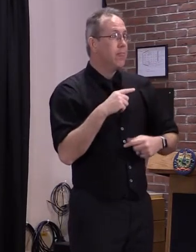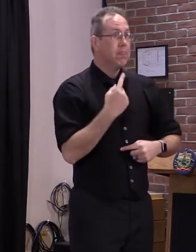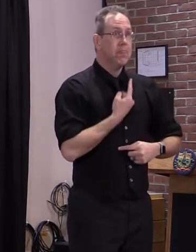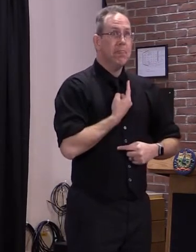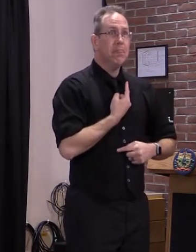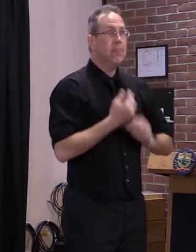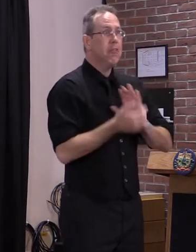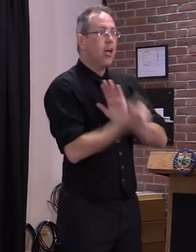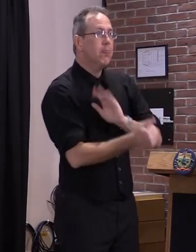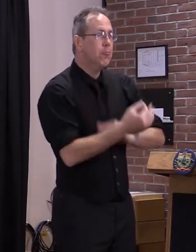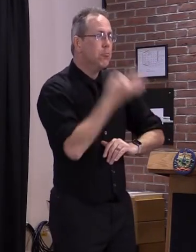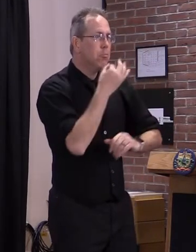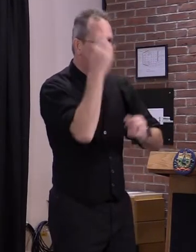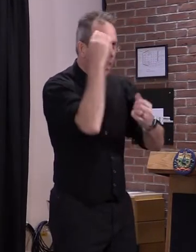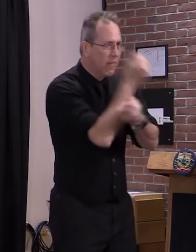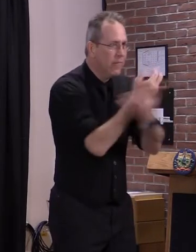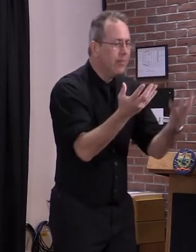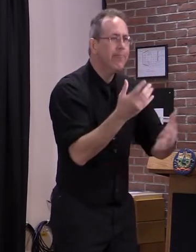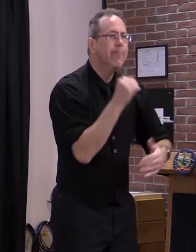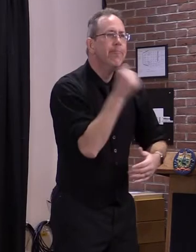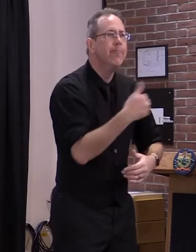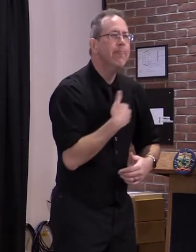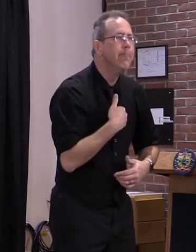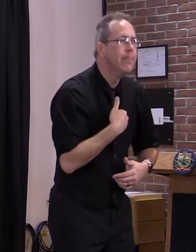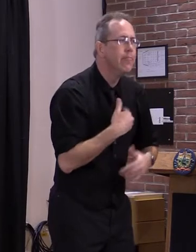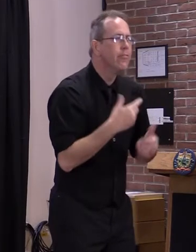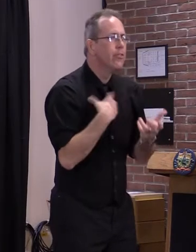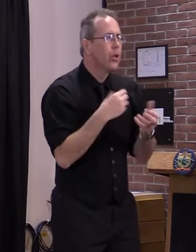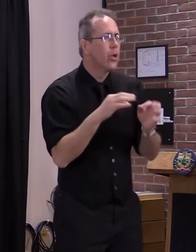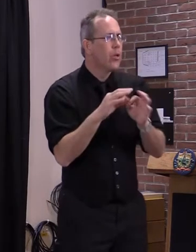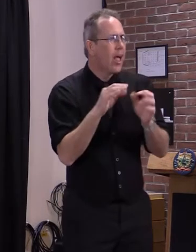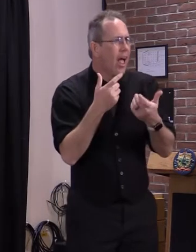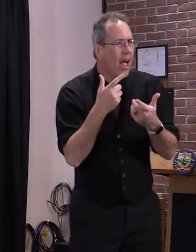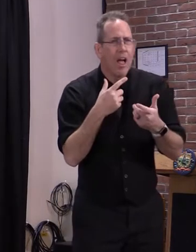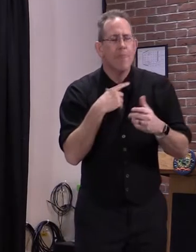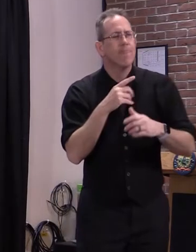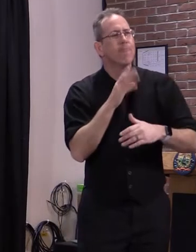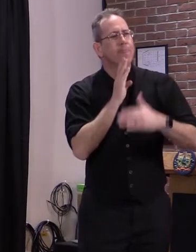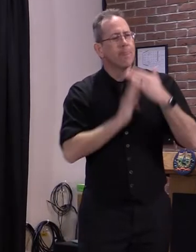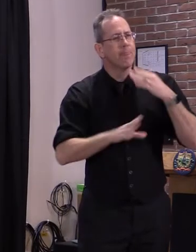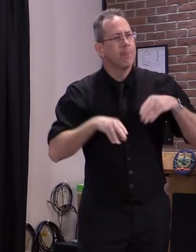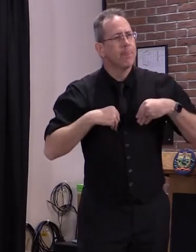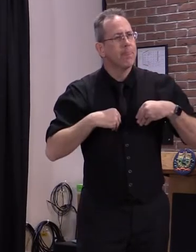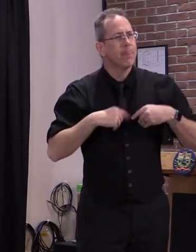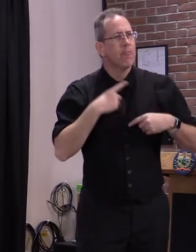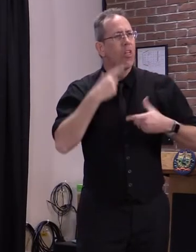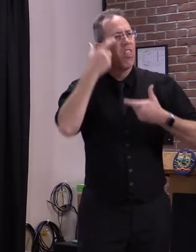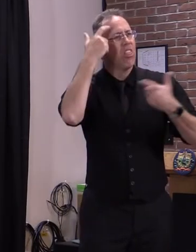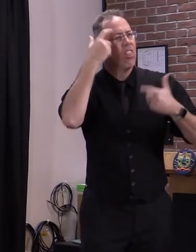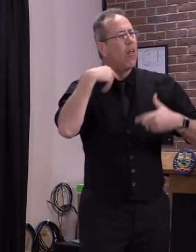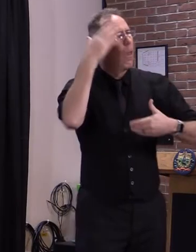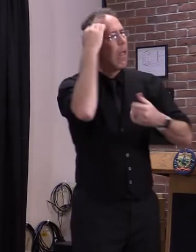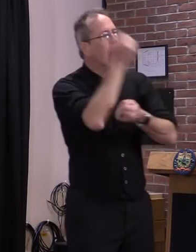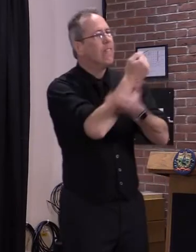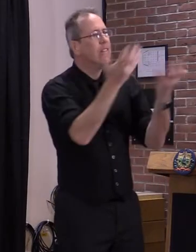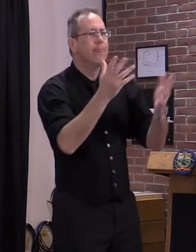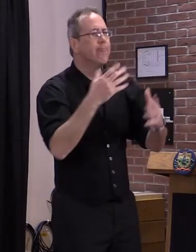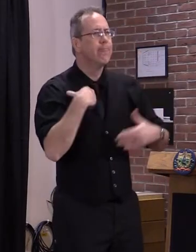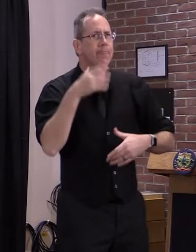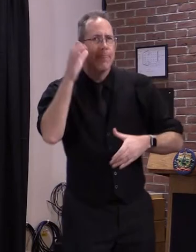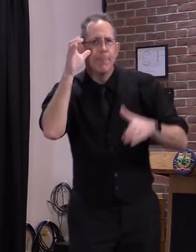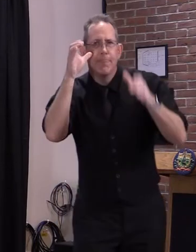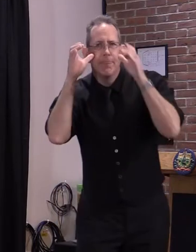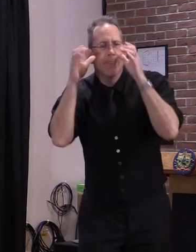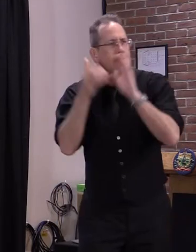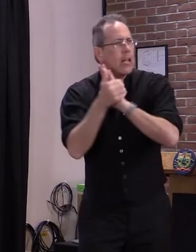from others. We were able to watch other states. Some of them were experiencing the pandemic